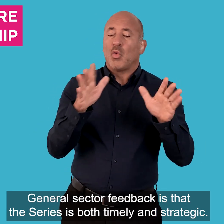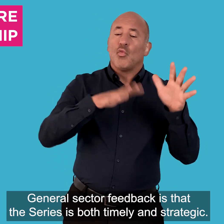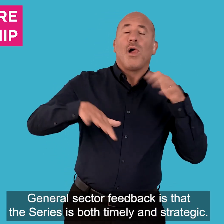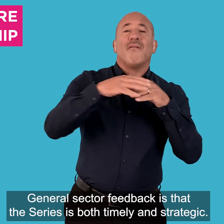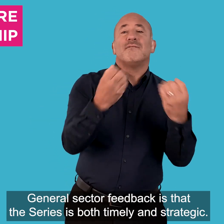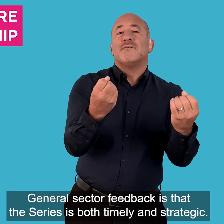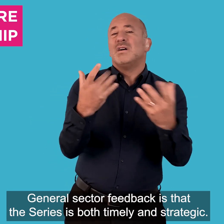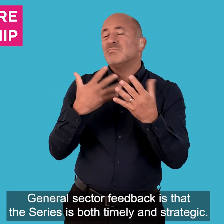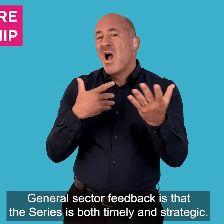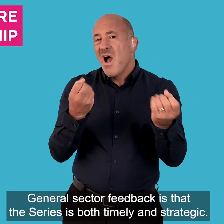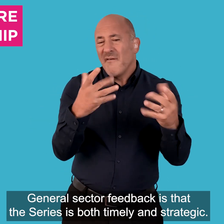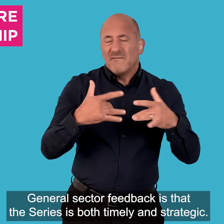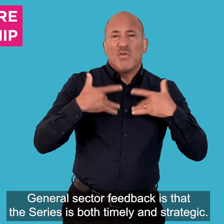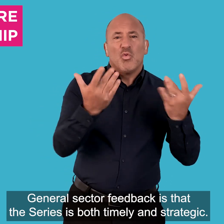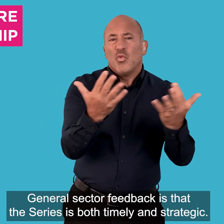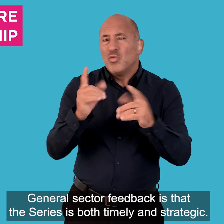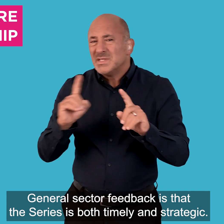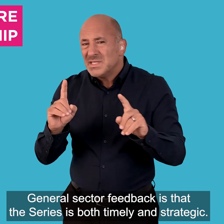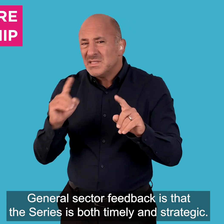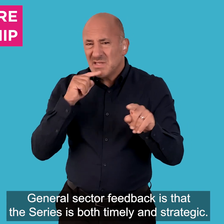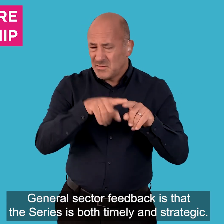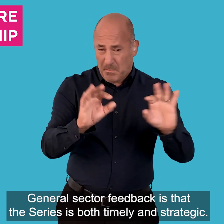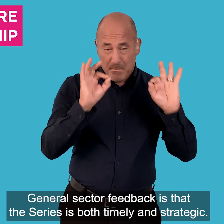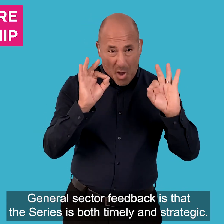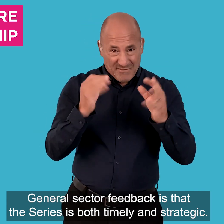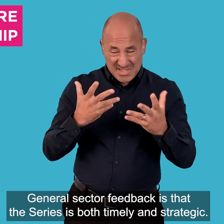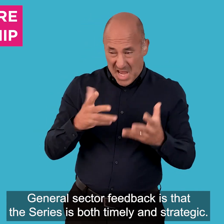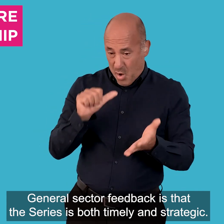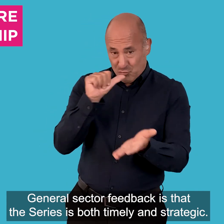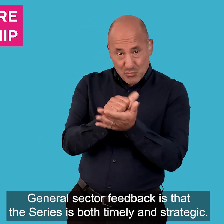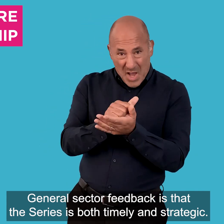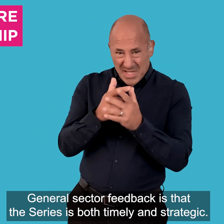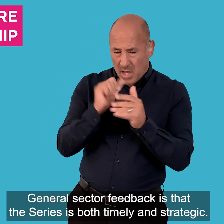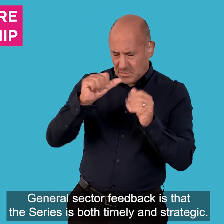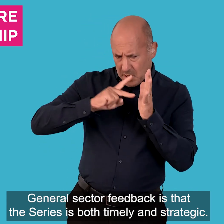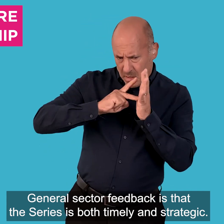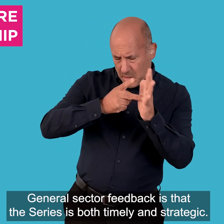General sector feedback is that the series is both timely and strategic.